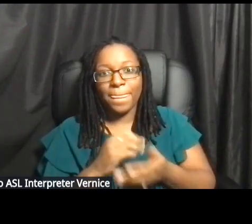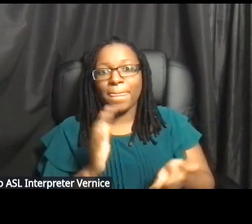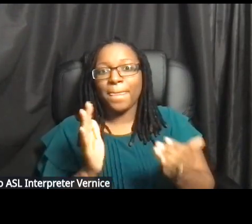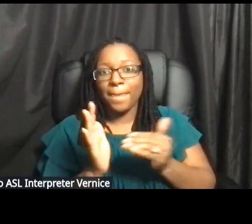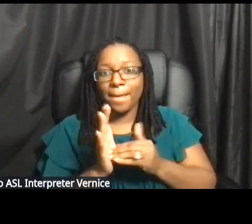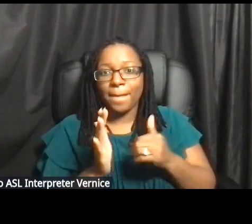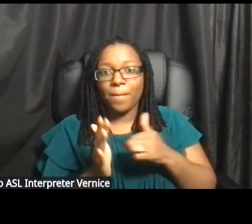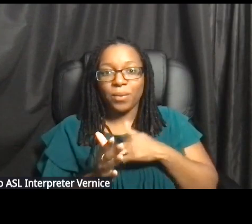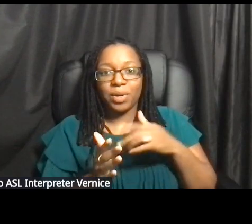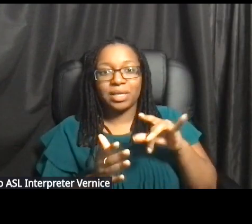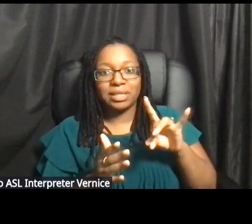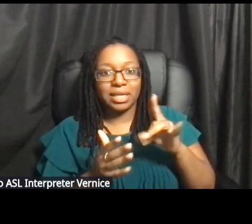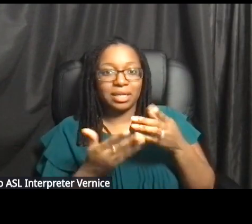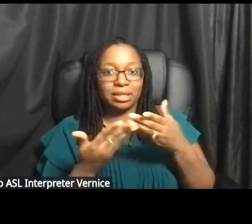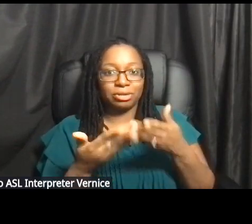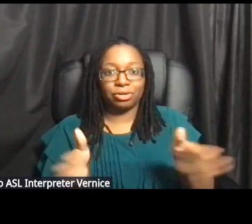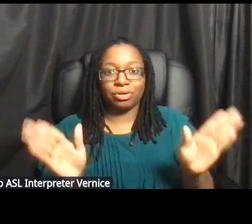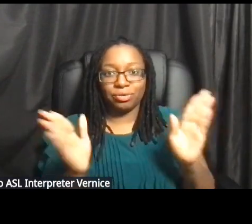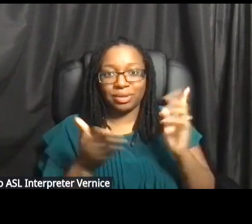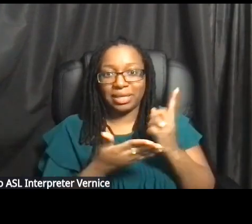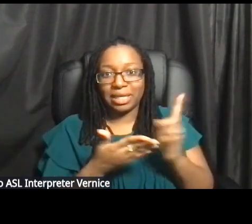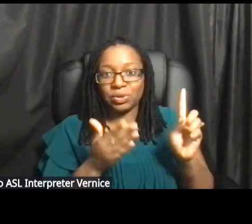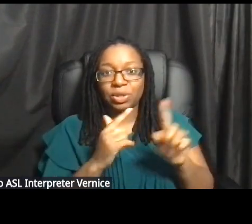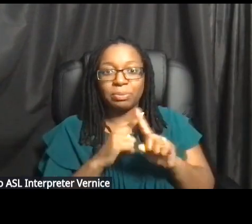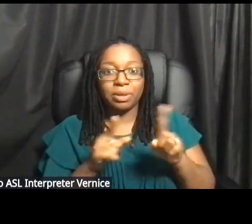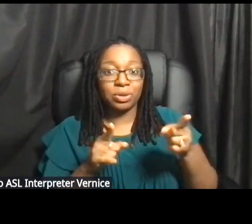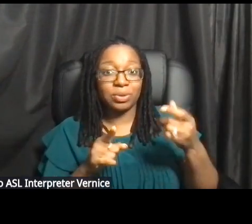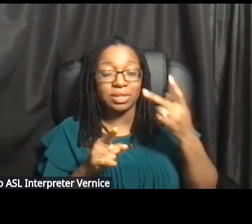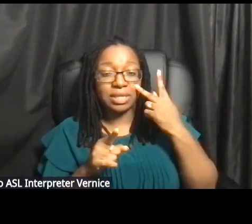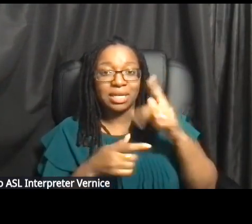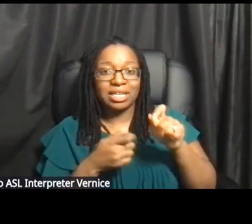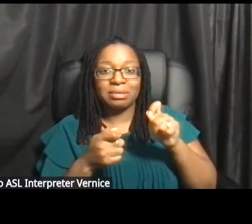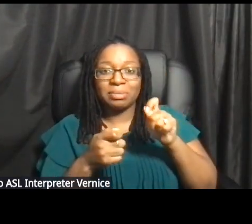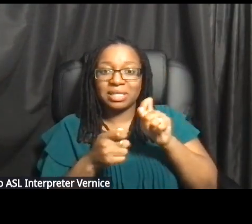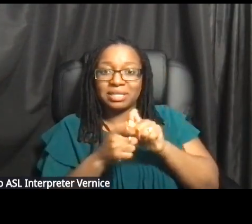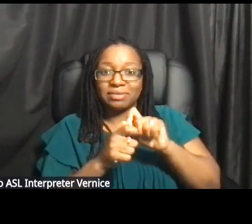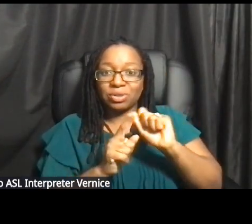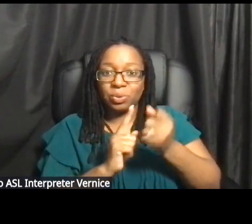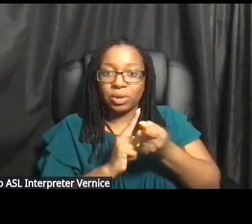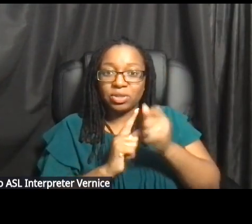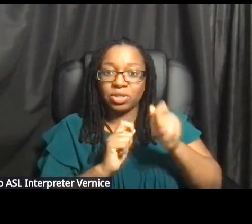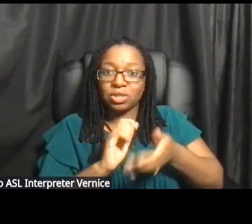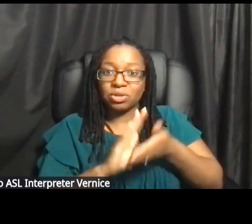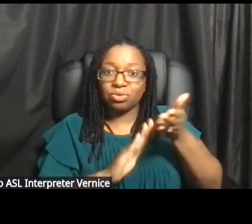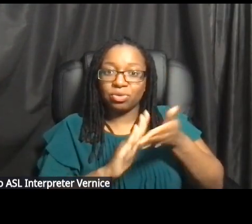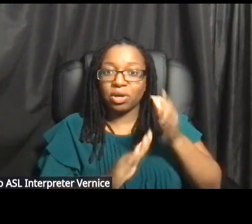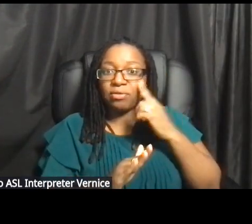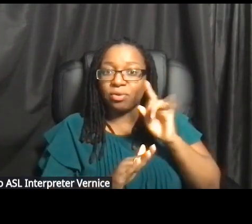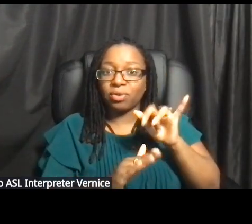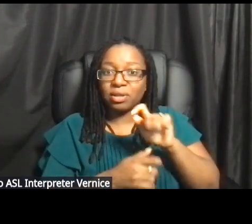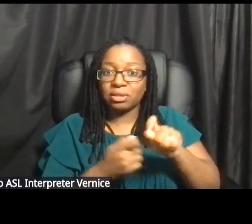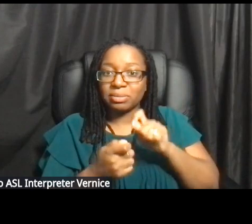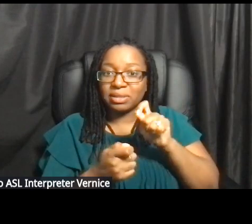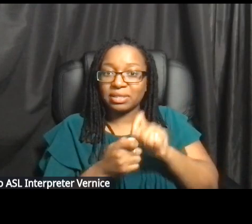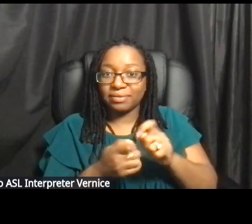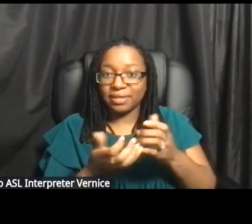general one last week, but if you're looking at a specific instance, you can rerun those questions for that specific thing.